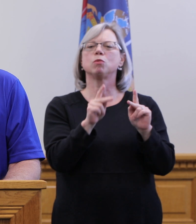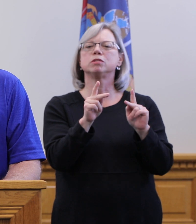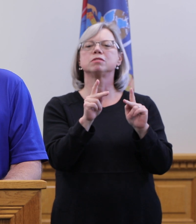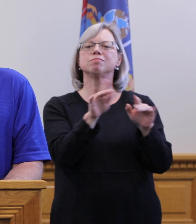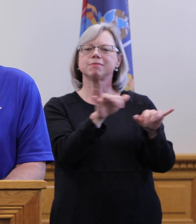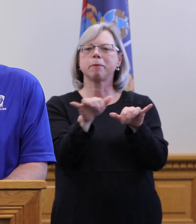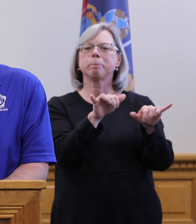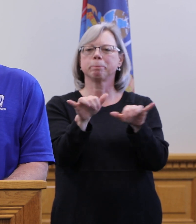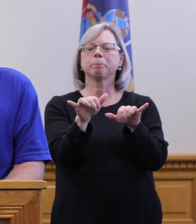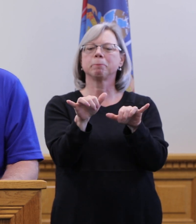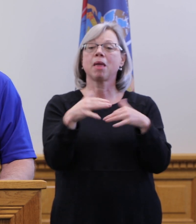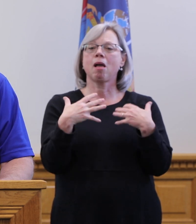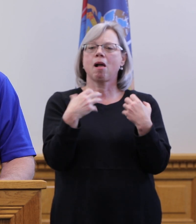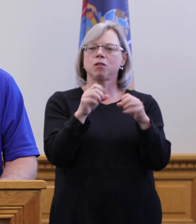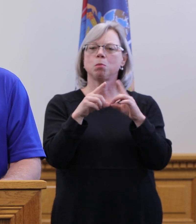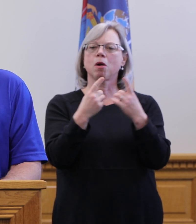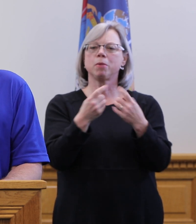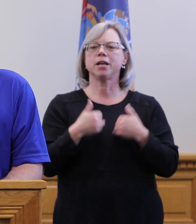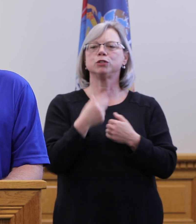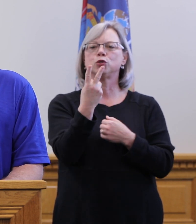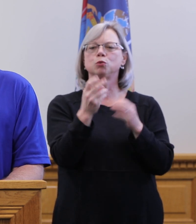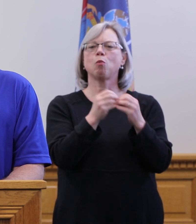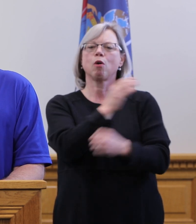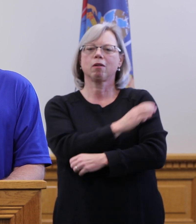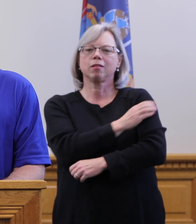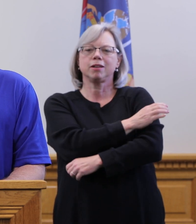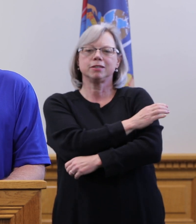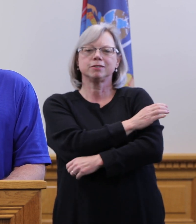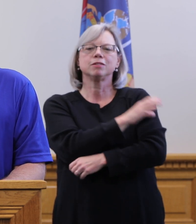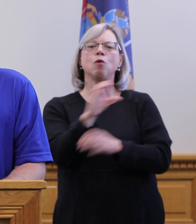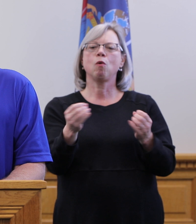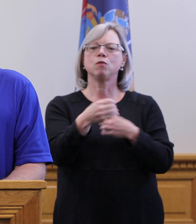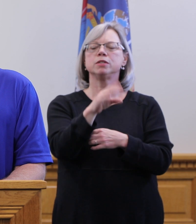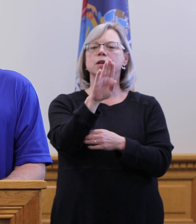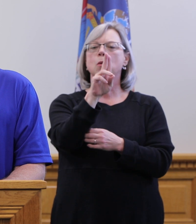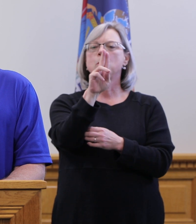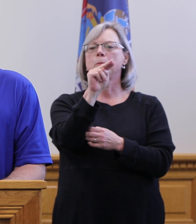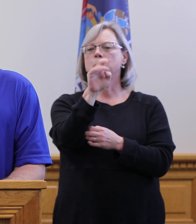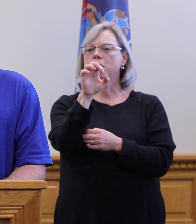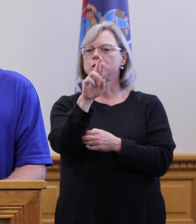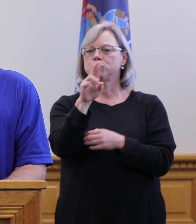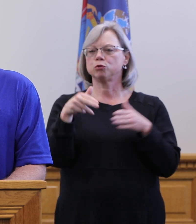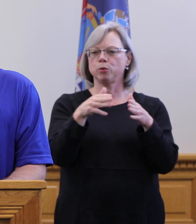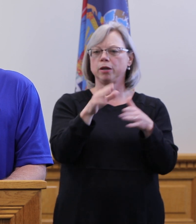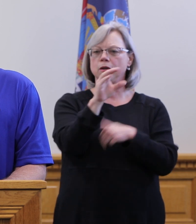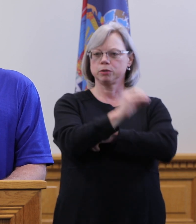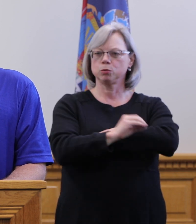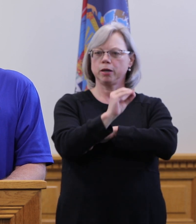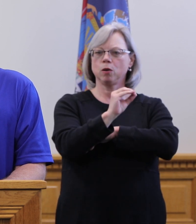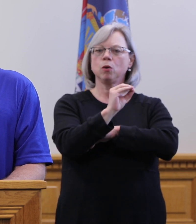The Health Department is hosting 2 more mini clinics at its office on Bunner Street in Oswego. The first is scheduled for tomorrow, May